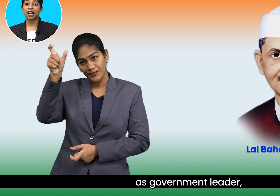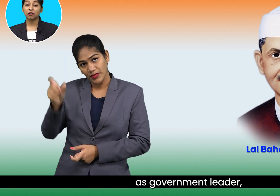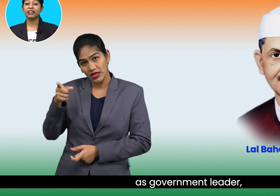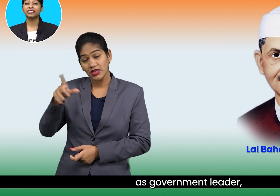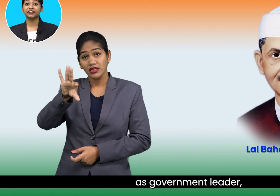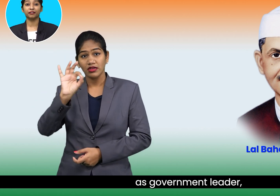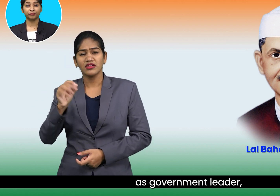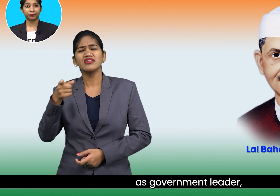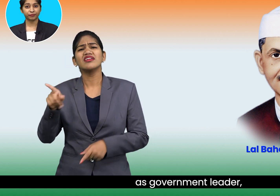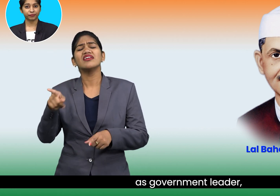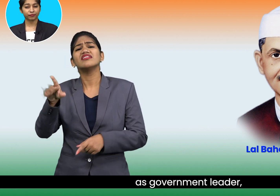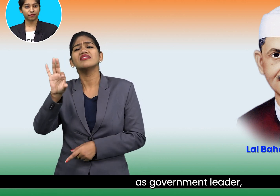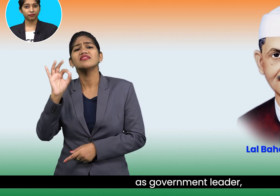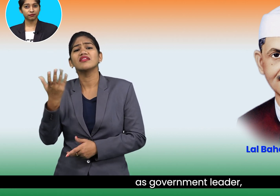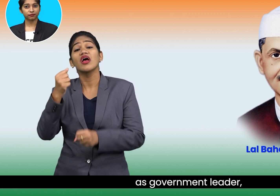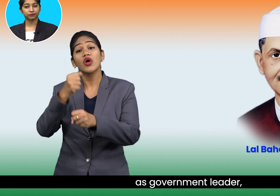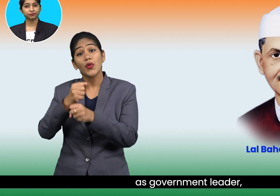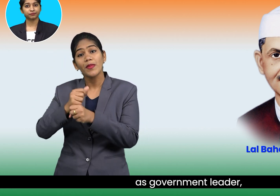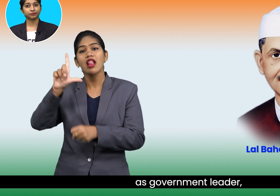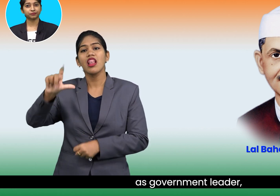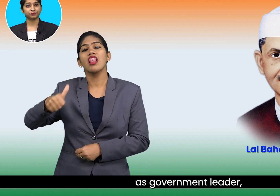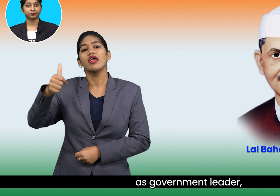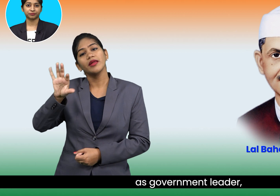as government leader,